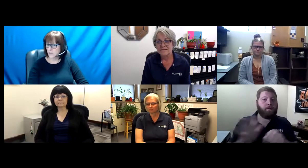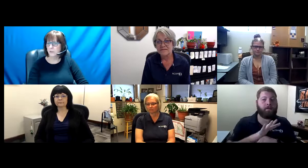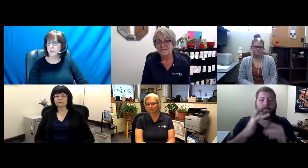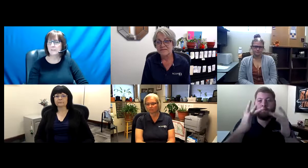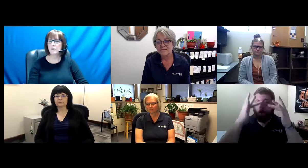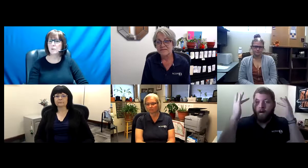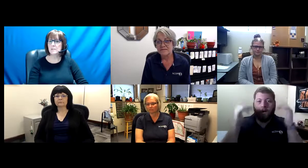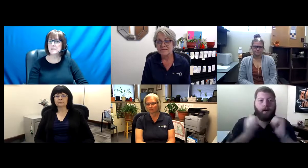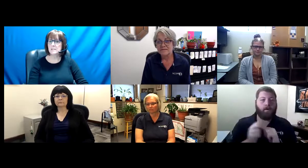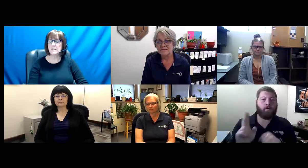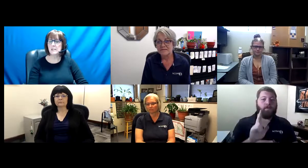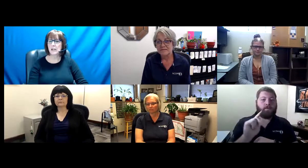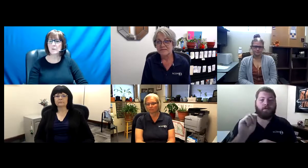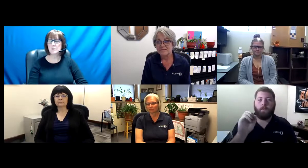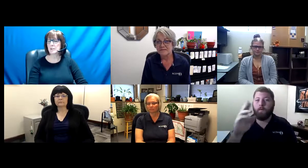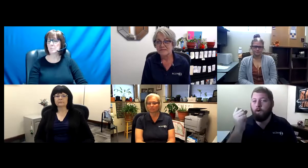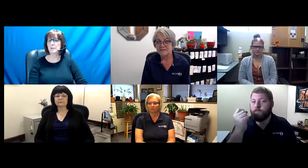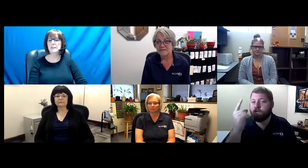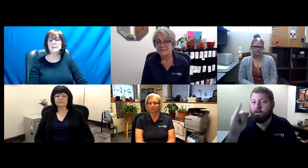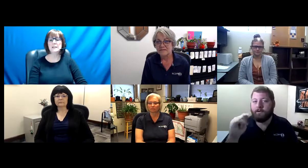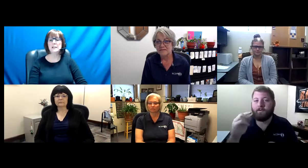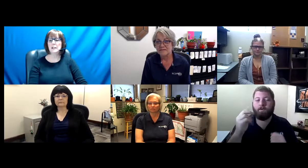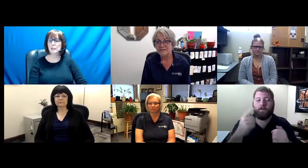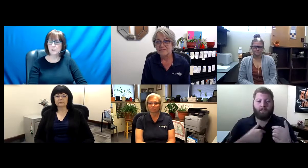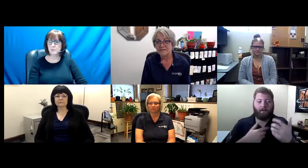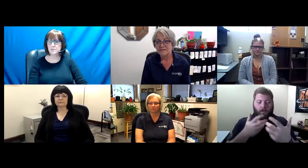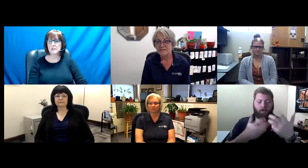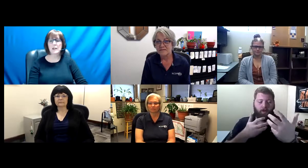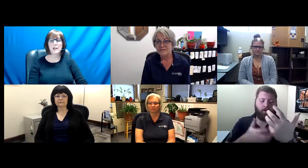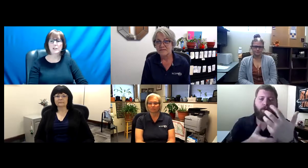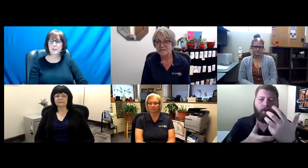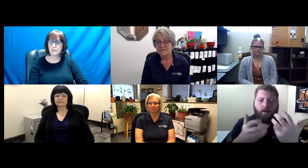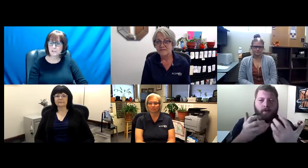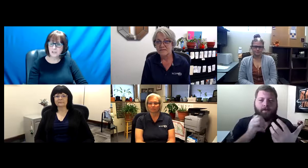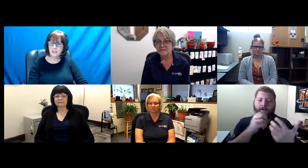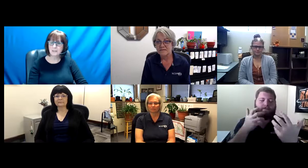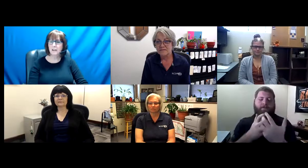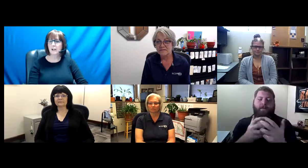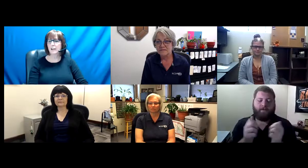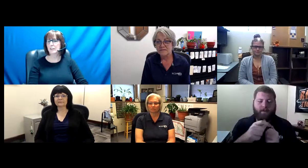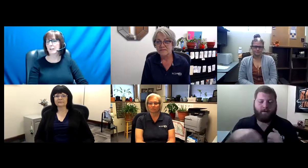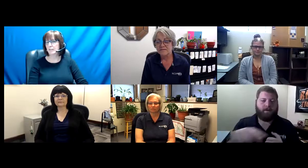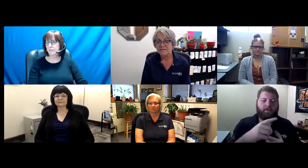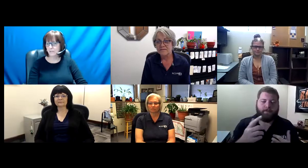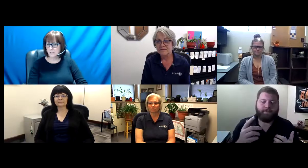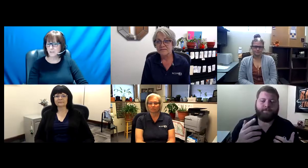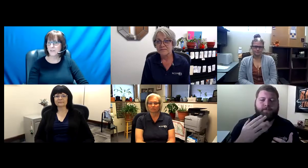and they were using C, and I was completely clueless. I could not understand. I could not fit their